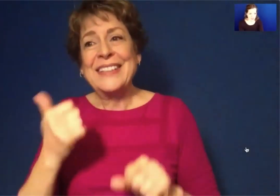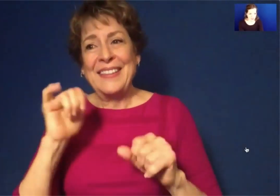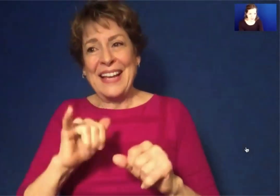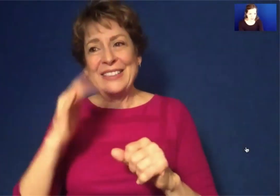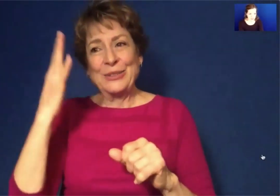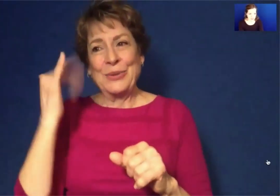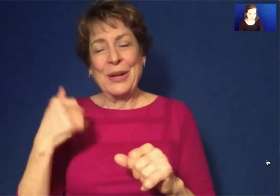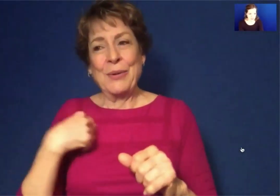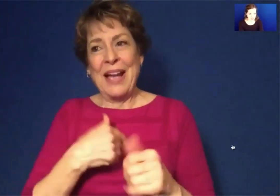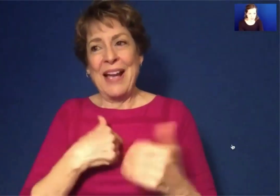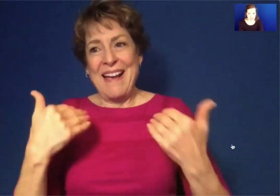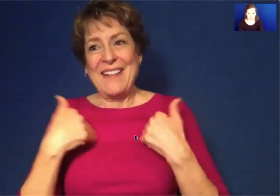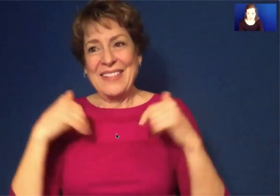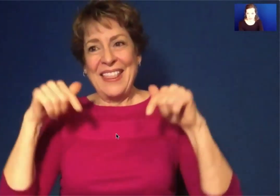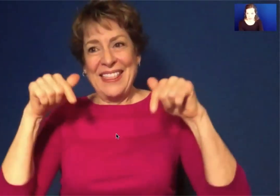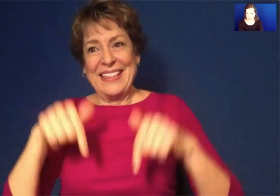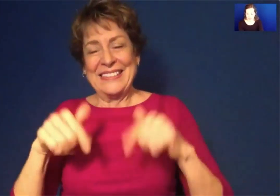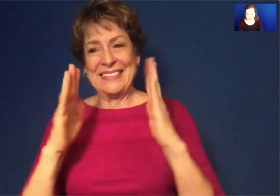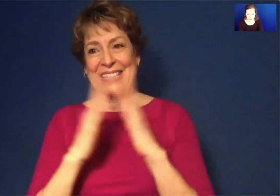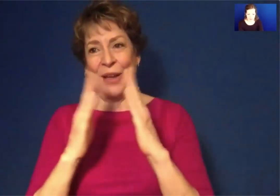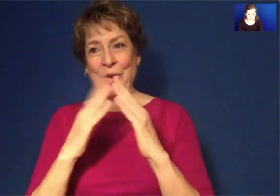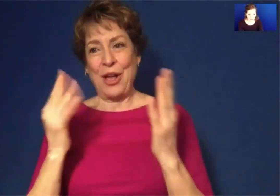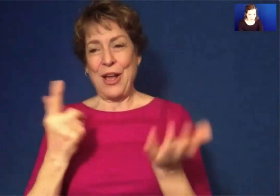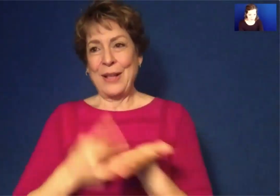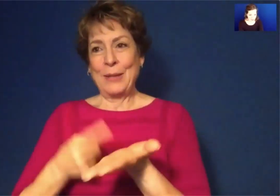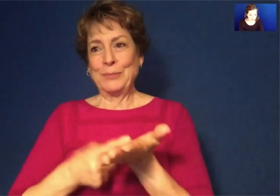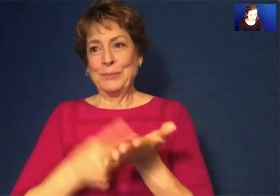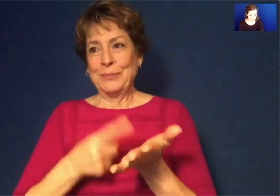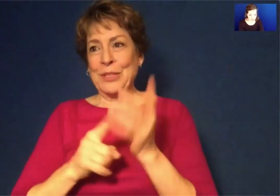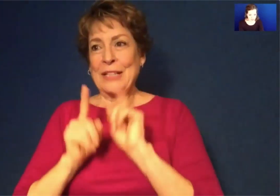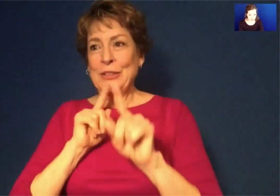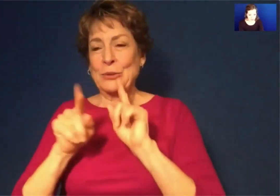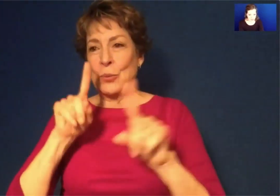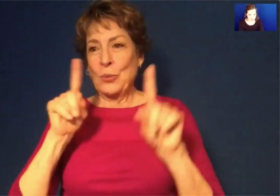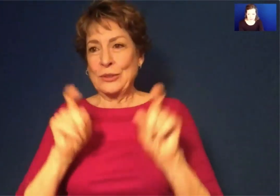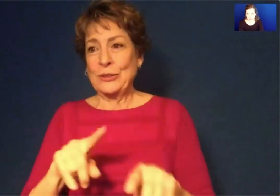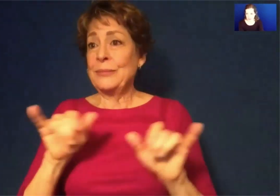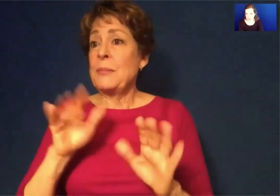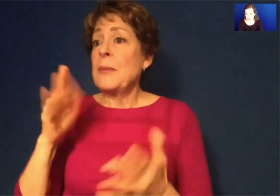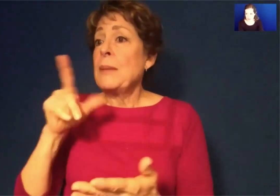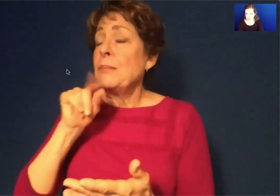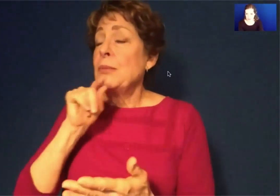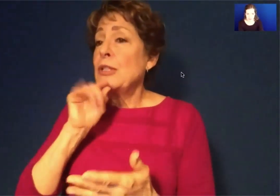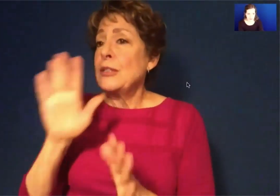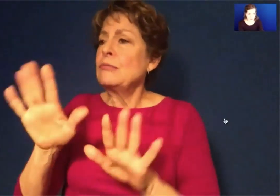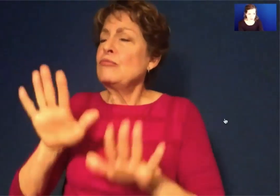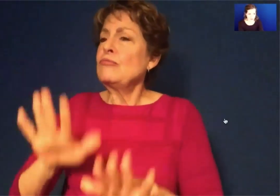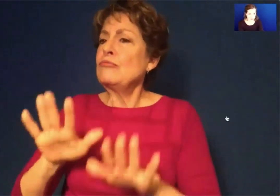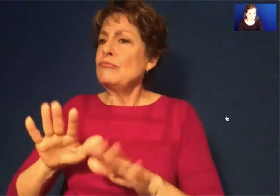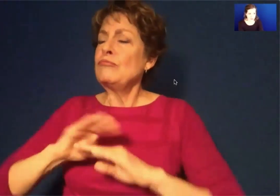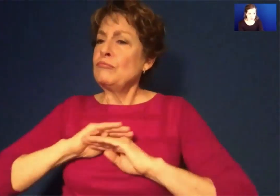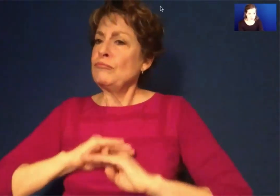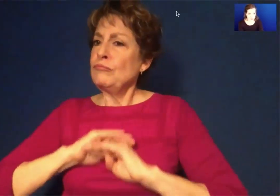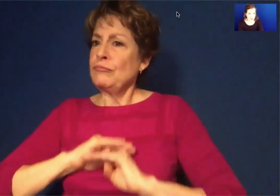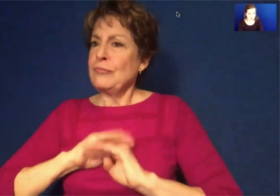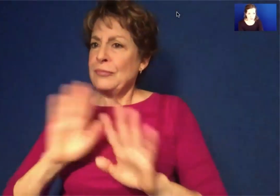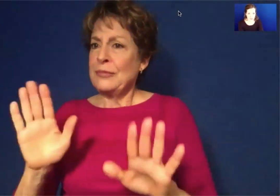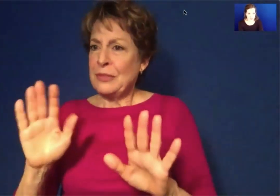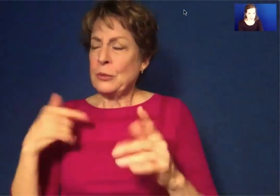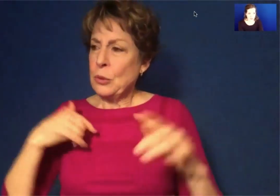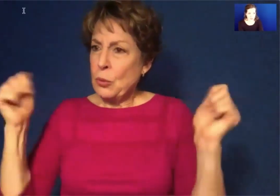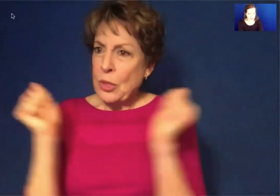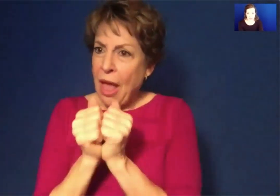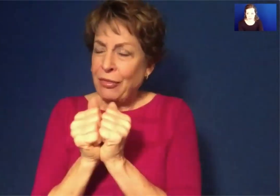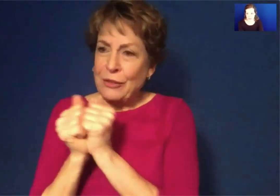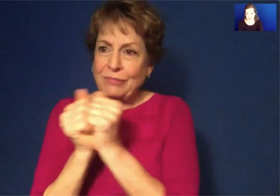other. And that's why we're having this town hall, to answer questions and also, Big Bird, to reassure everyone. Oh, because we're all in